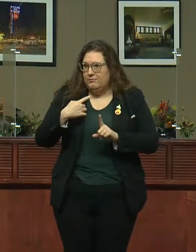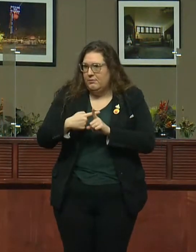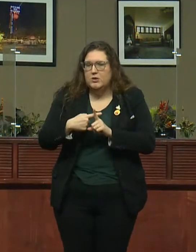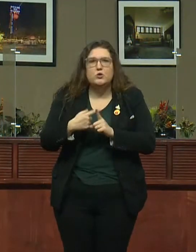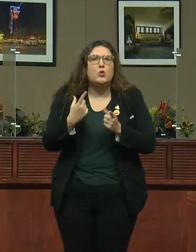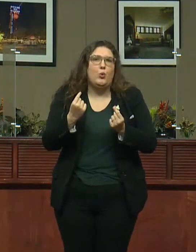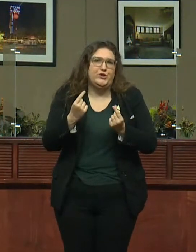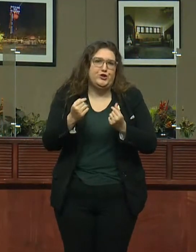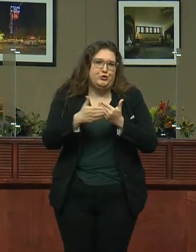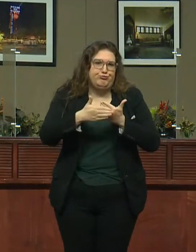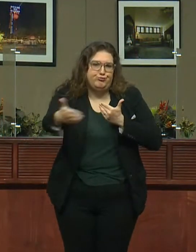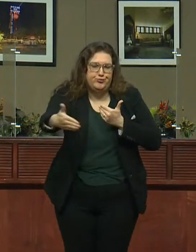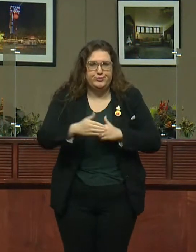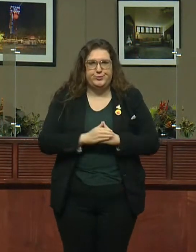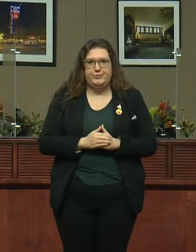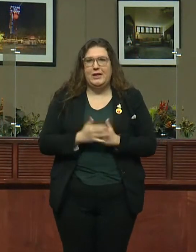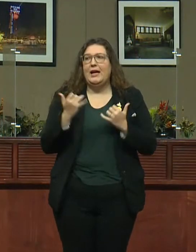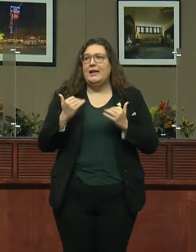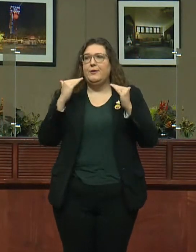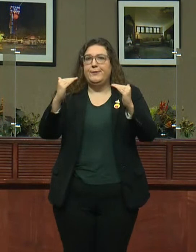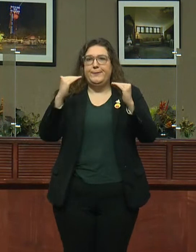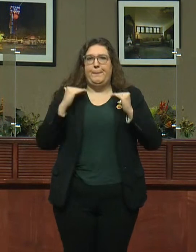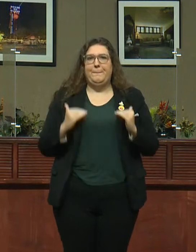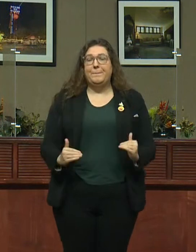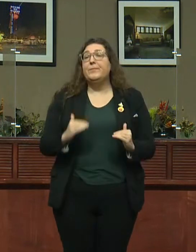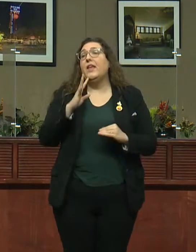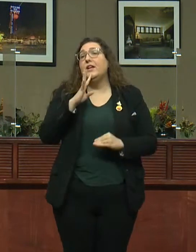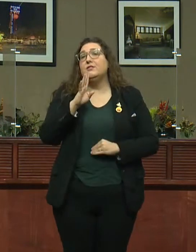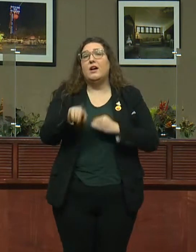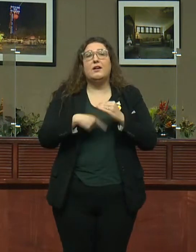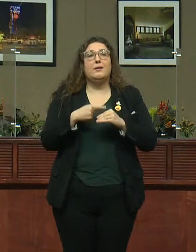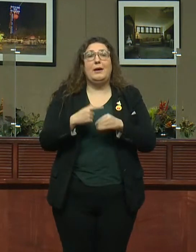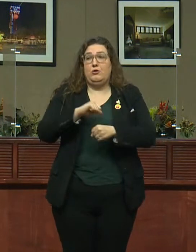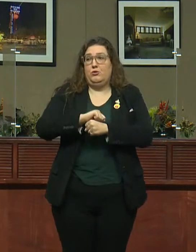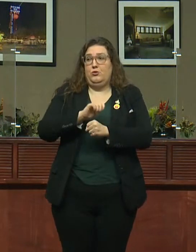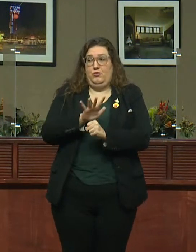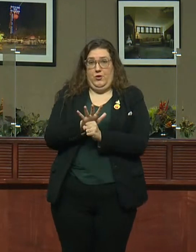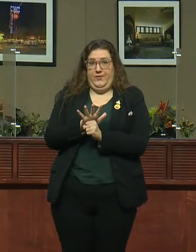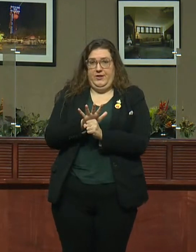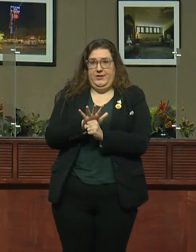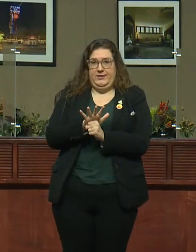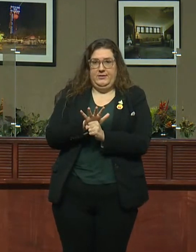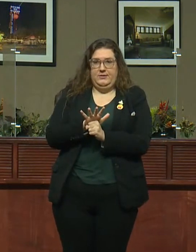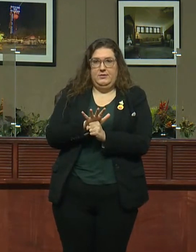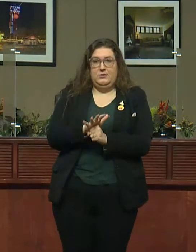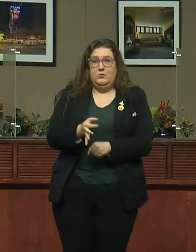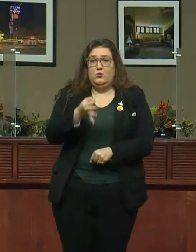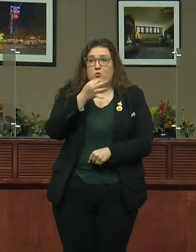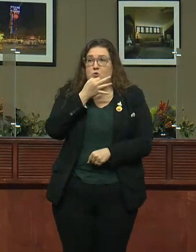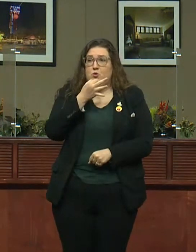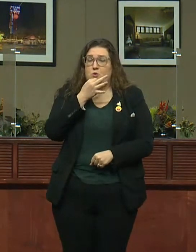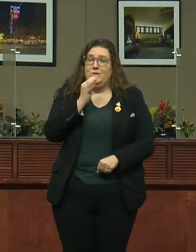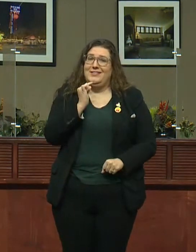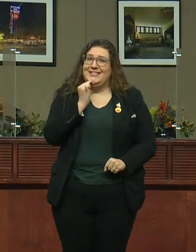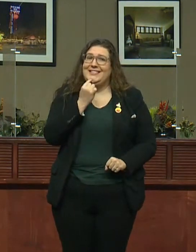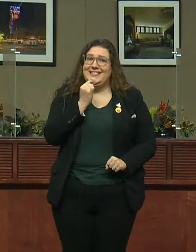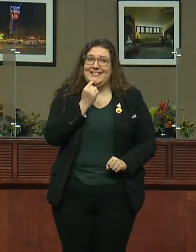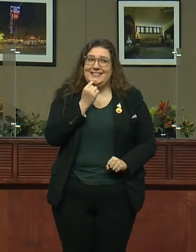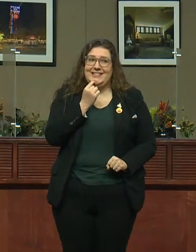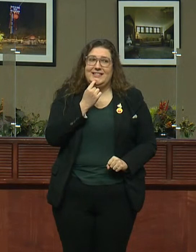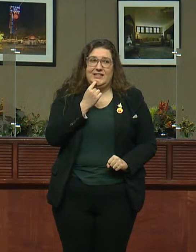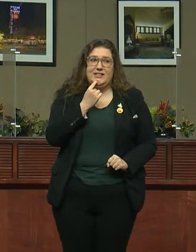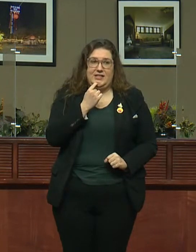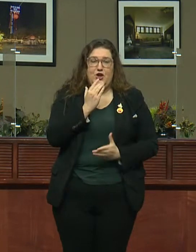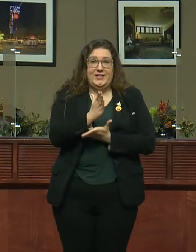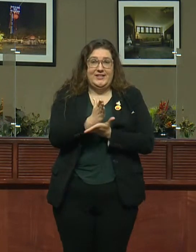COVID-19, these messages are really important right now. We are about to enter a critical phase in the